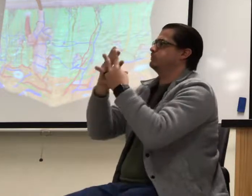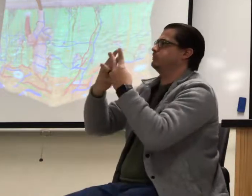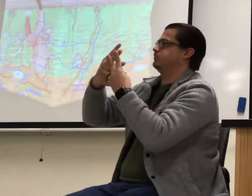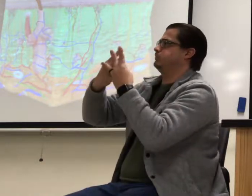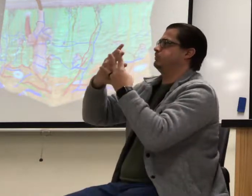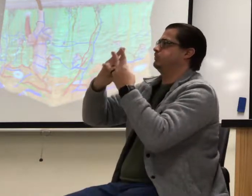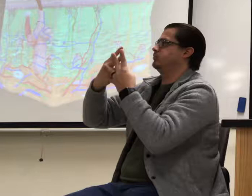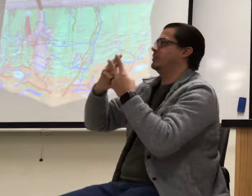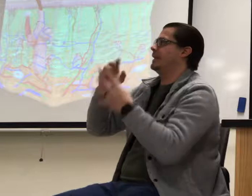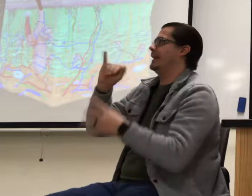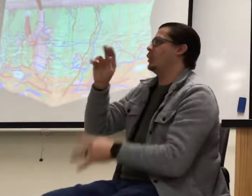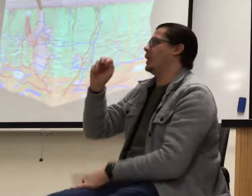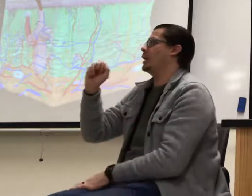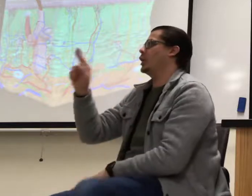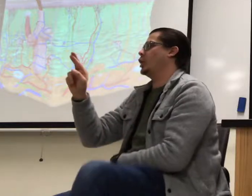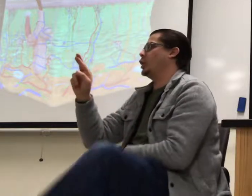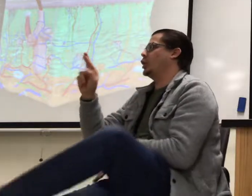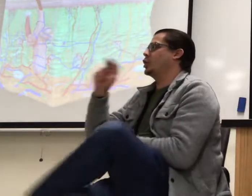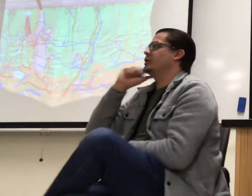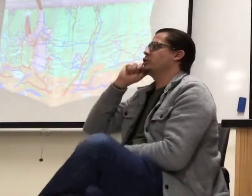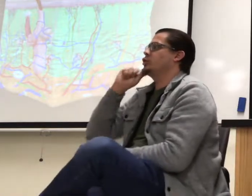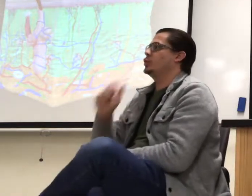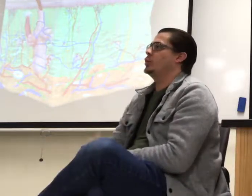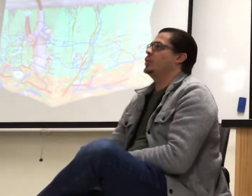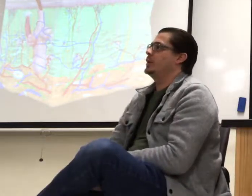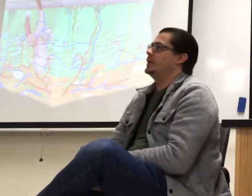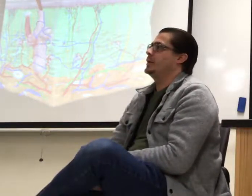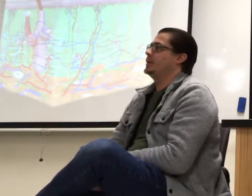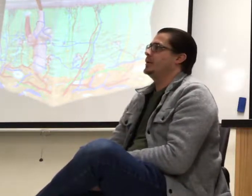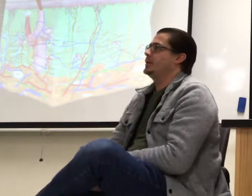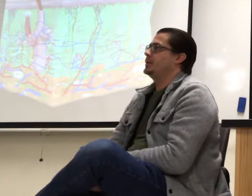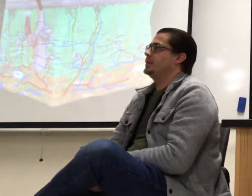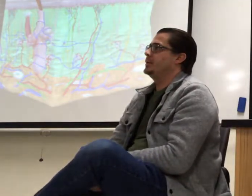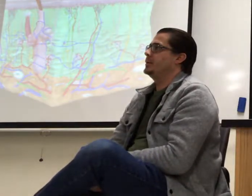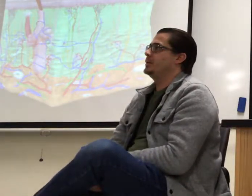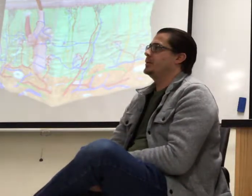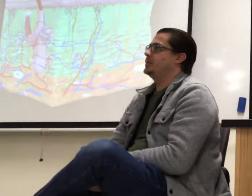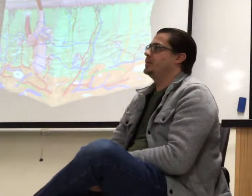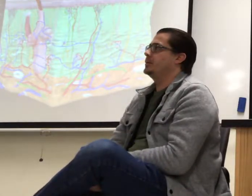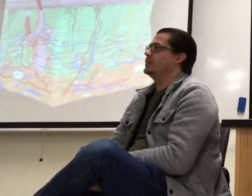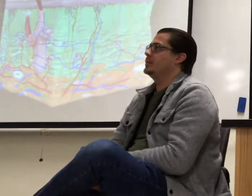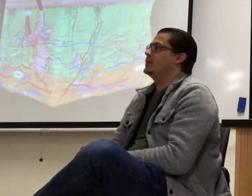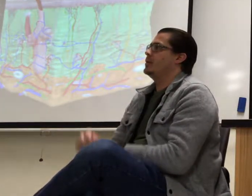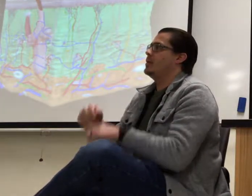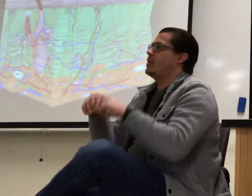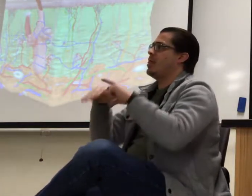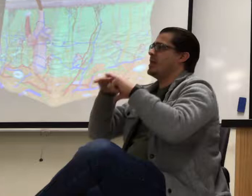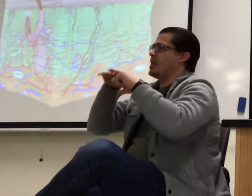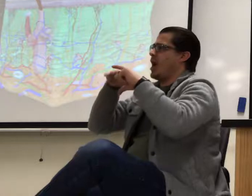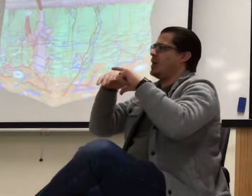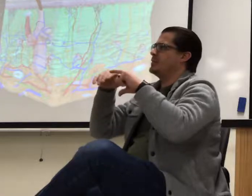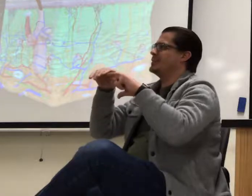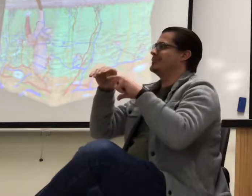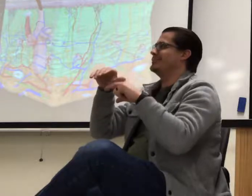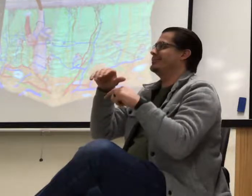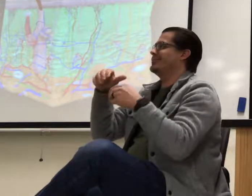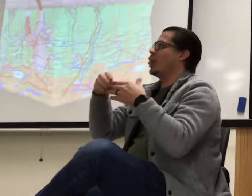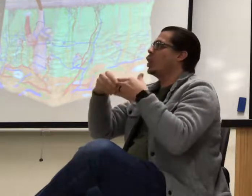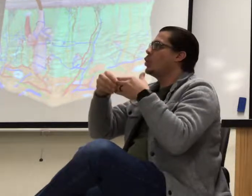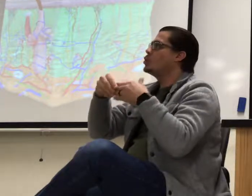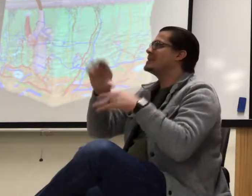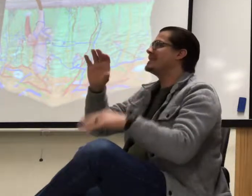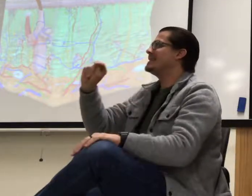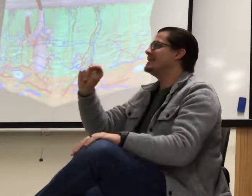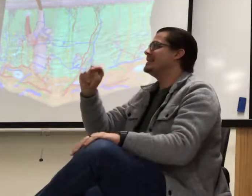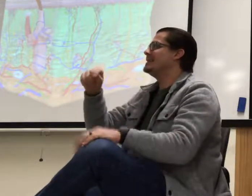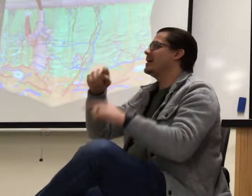tissue. So, more up here, it's a loose CT, and deeper on,